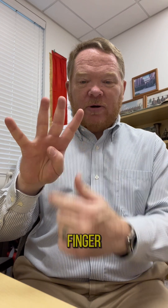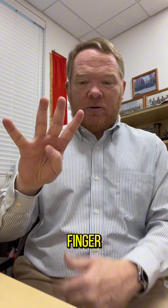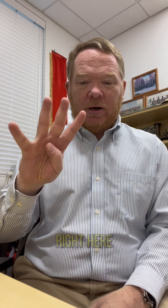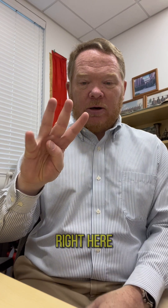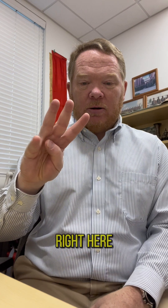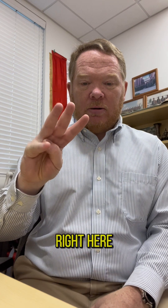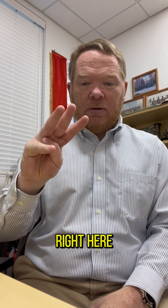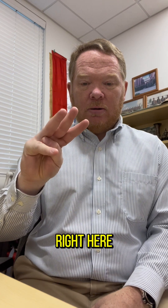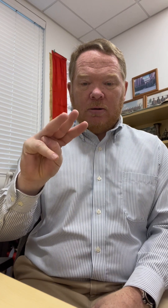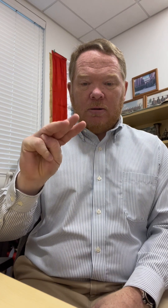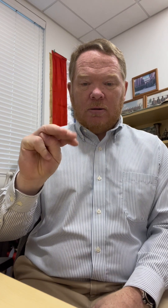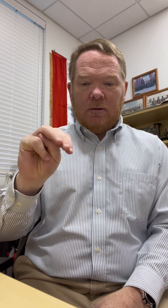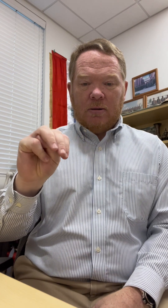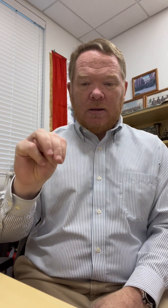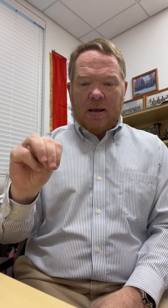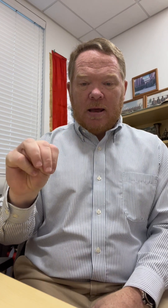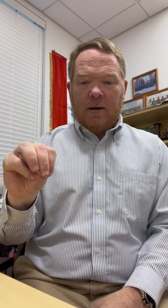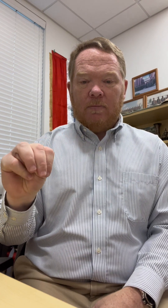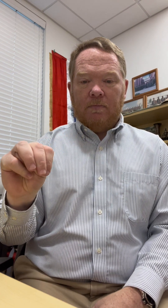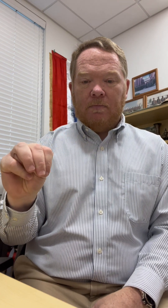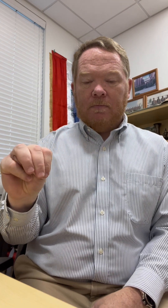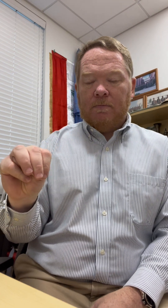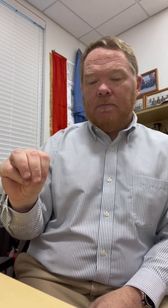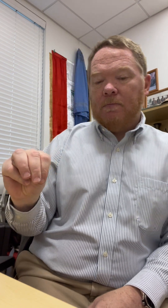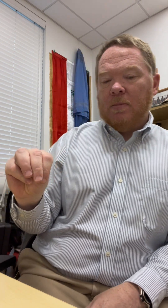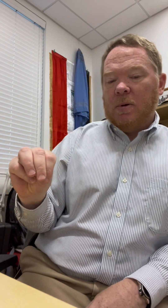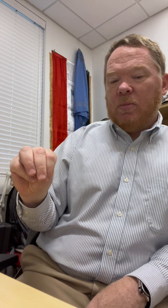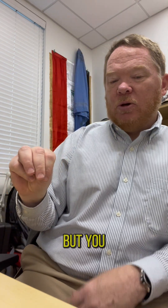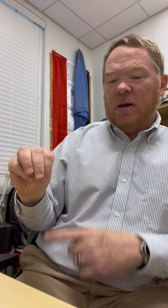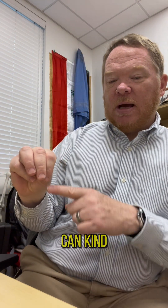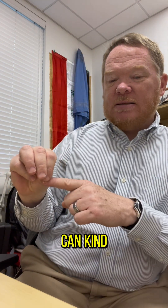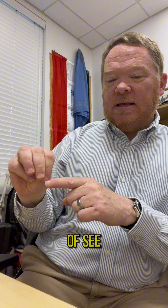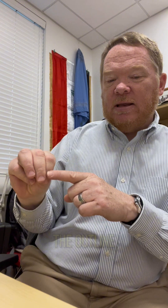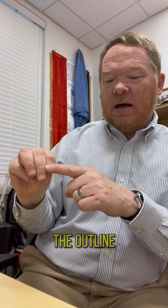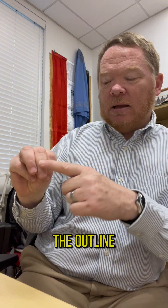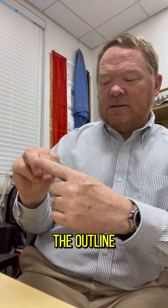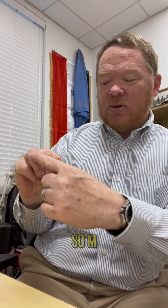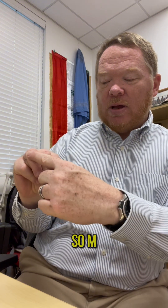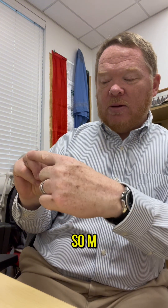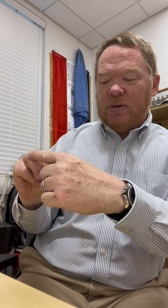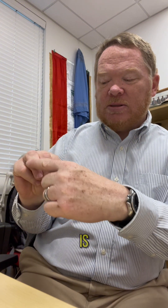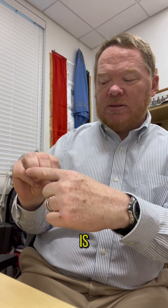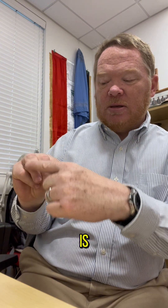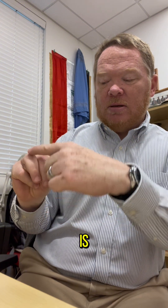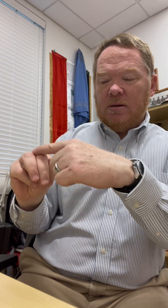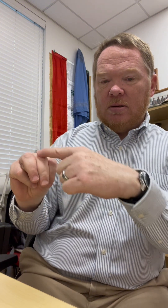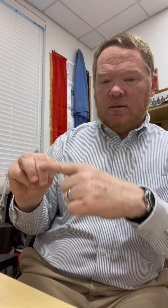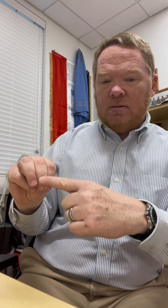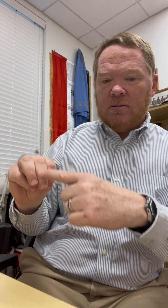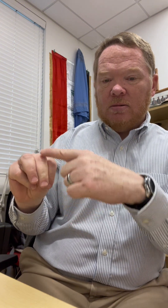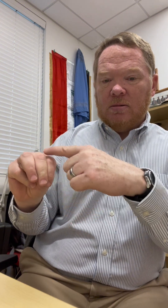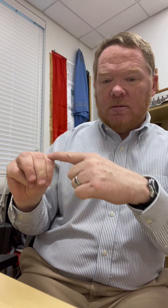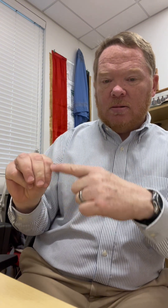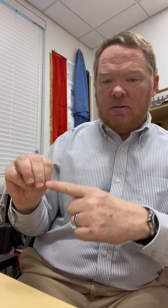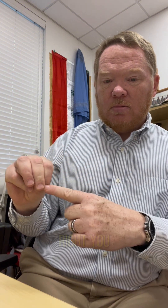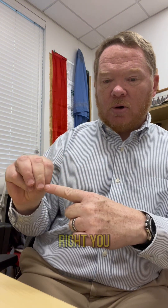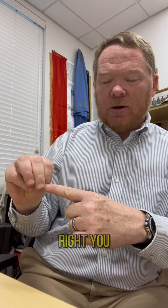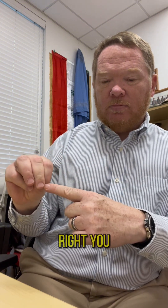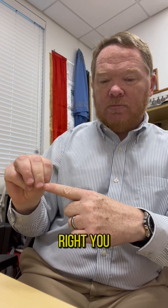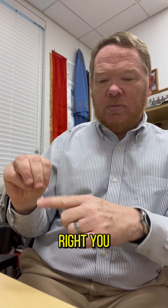right here. M. But you can kind of see the outline. So M is, right? You